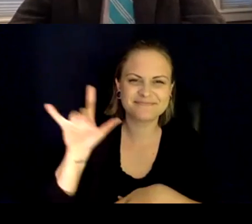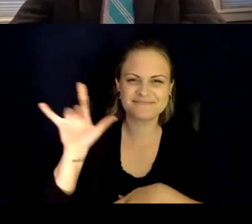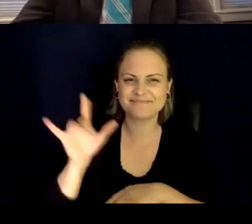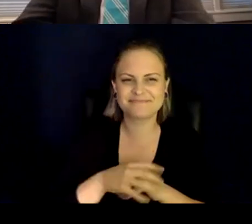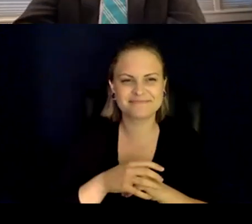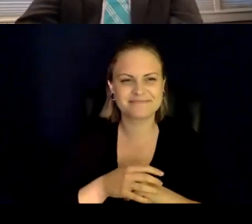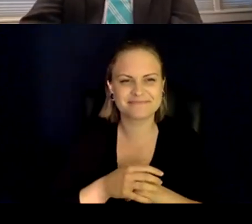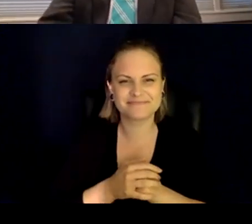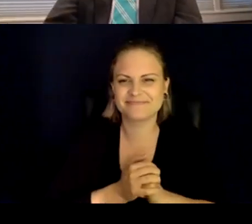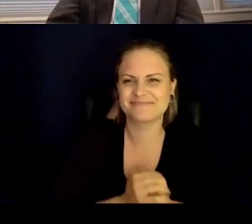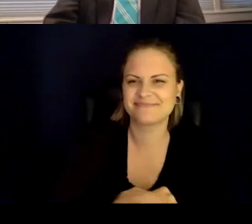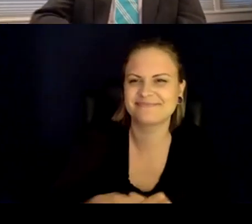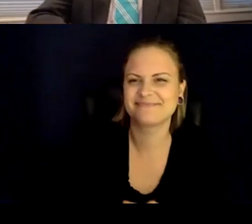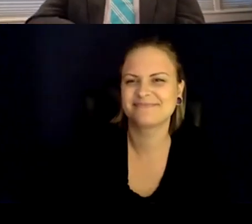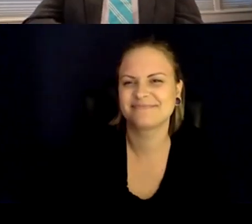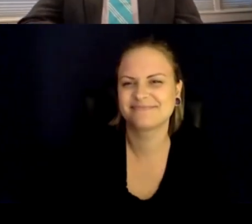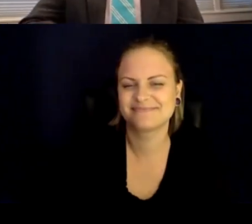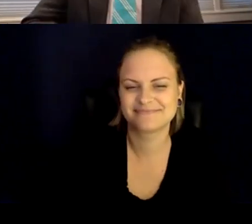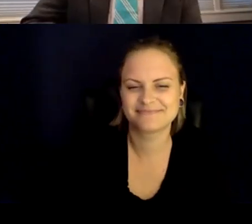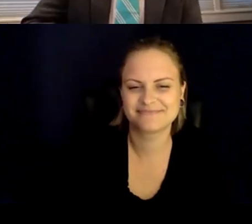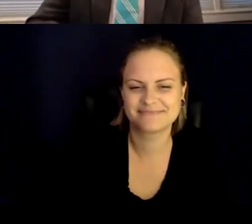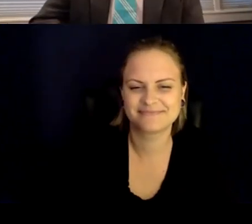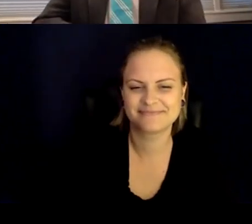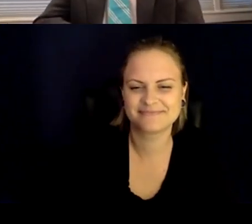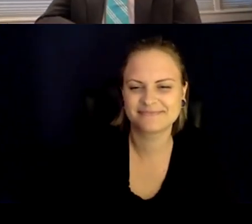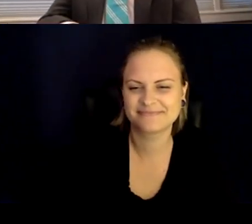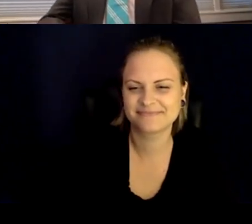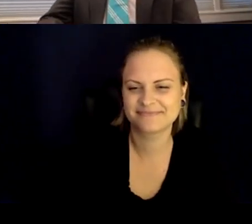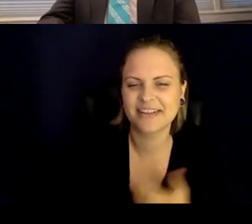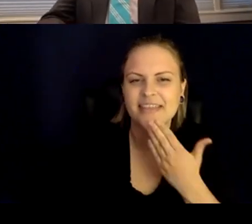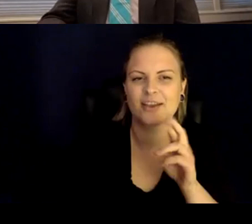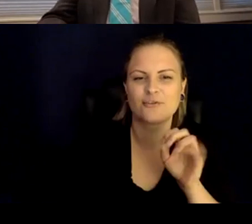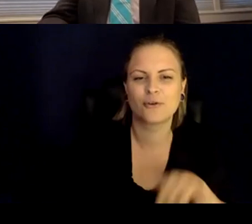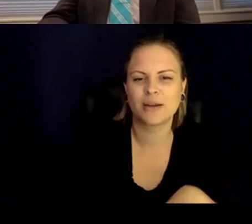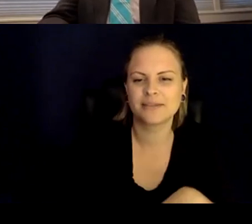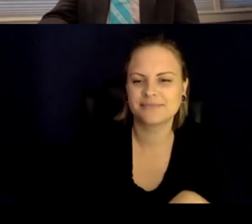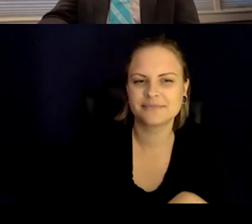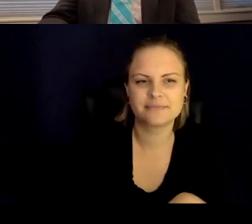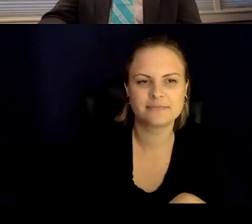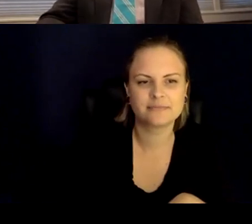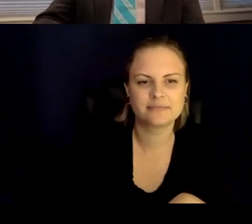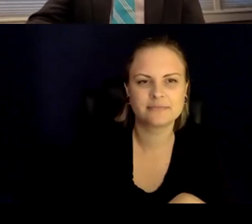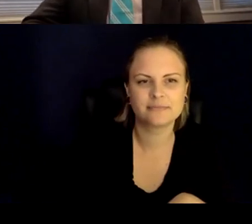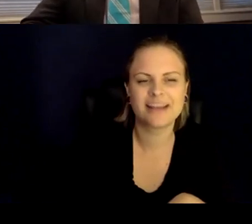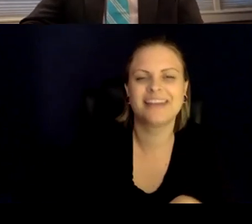Roy. Pleasure. I have a question. Can I? You're still on. Okay.